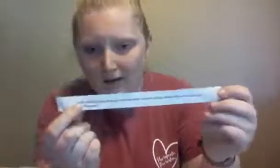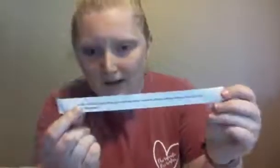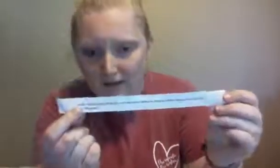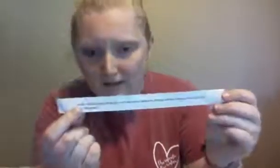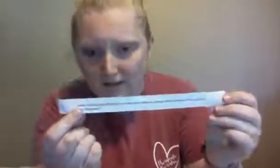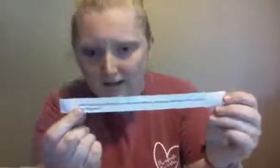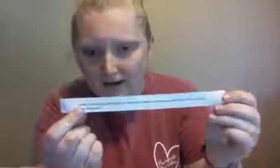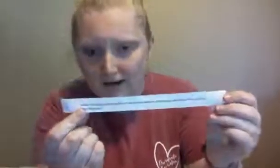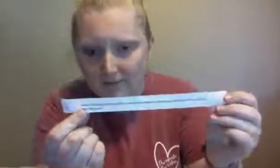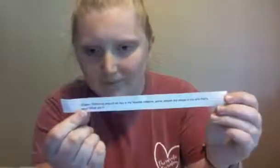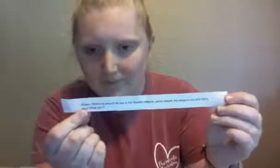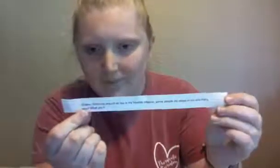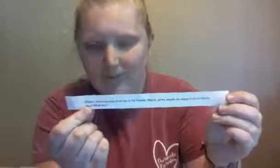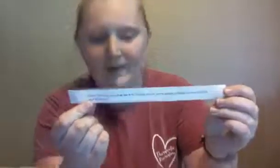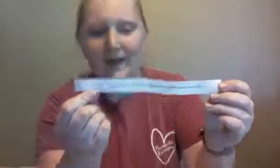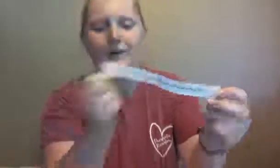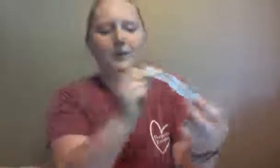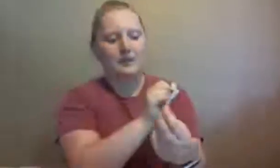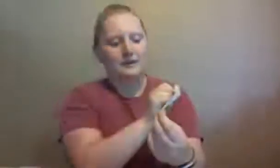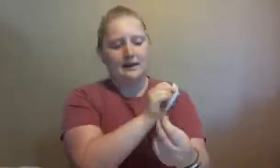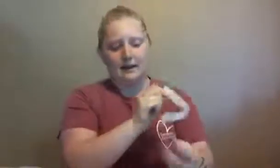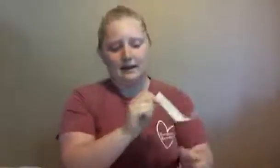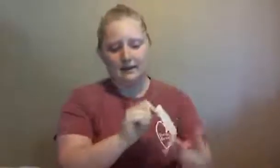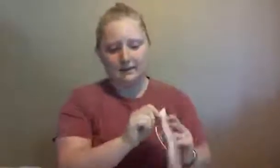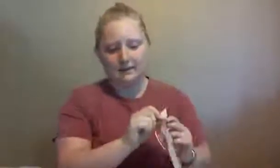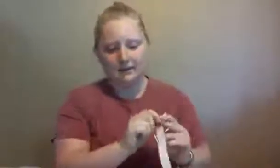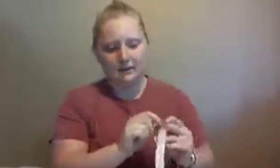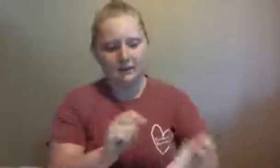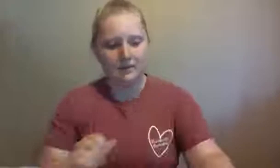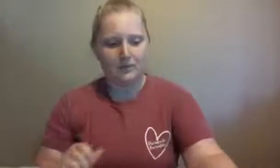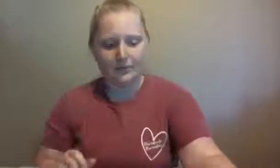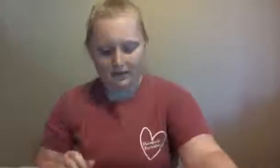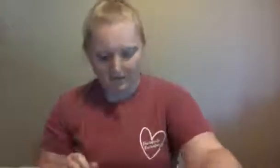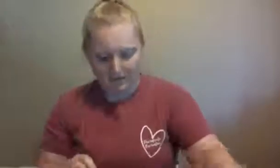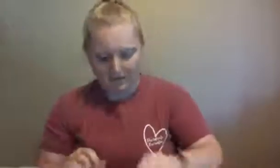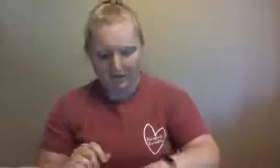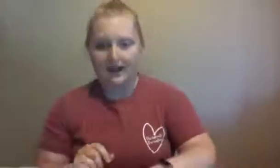I accidentally said it. But that one was snake. So I'm just going to set that one aside.